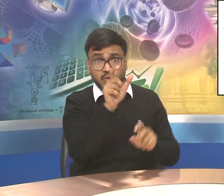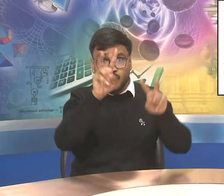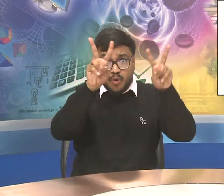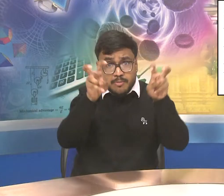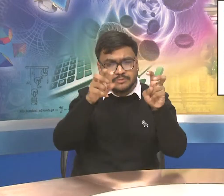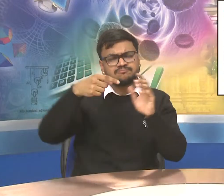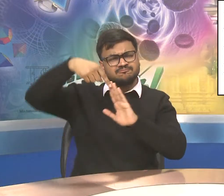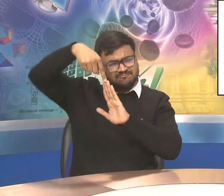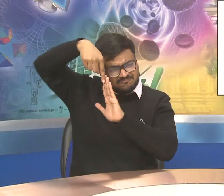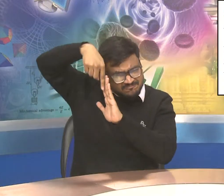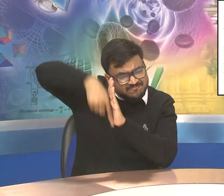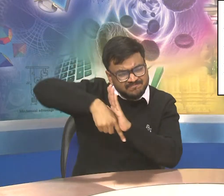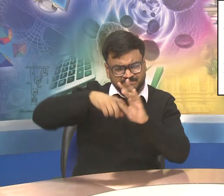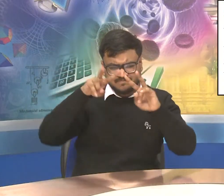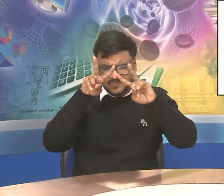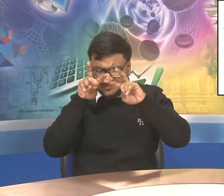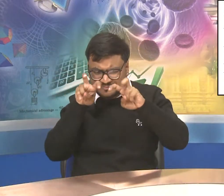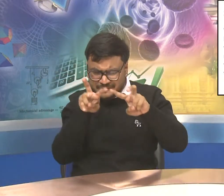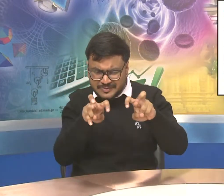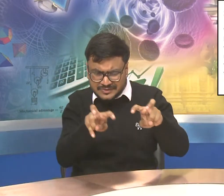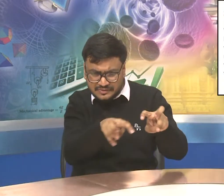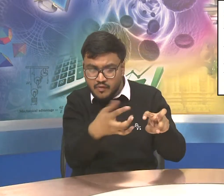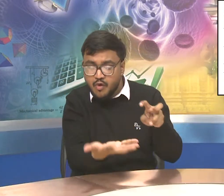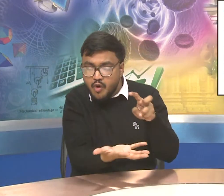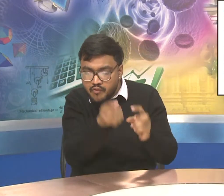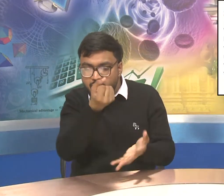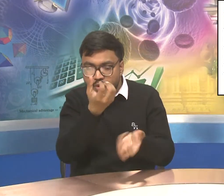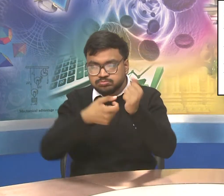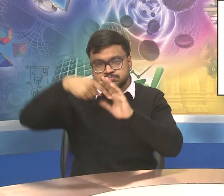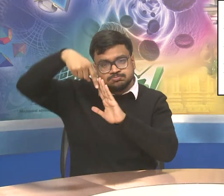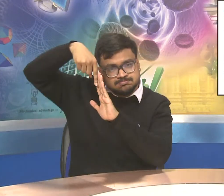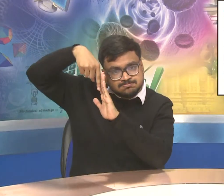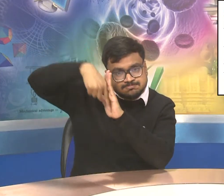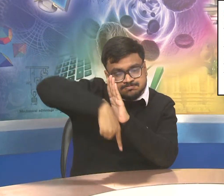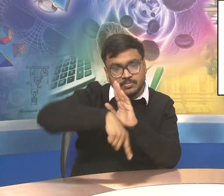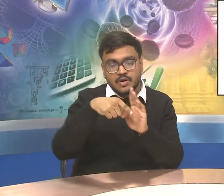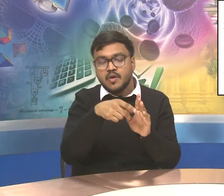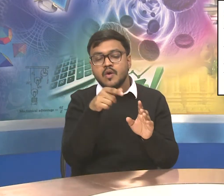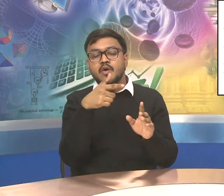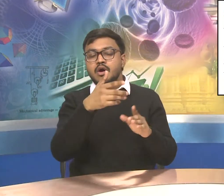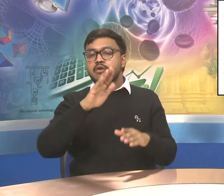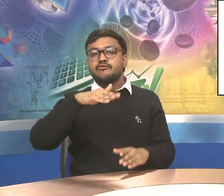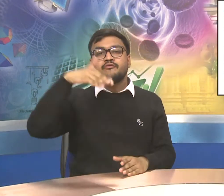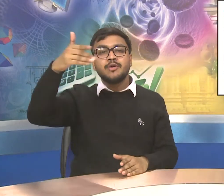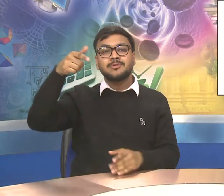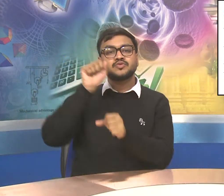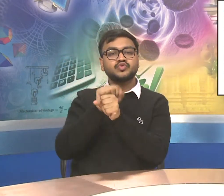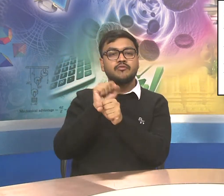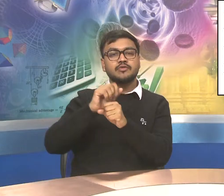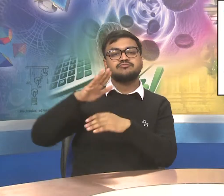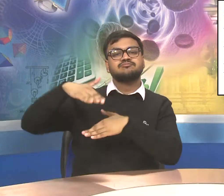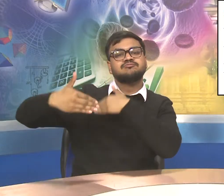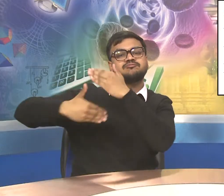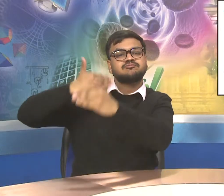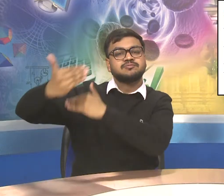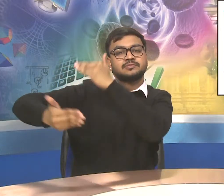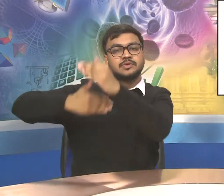topic as exhaustive as possible, researchers mainly have this type